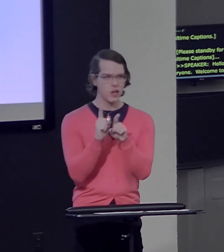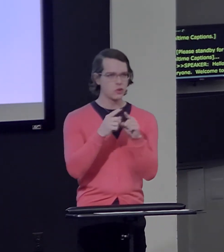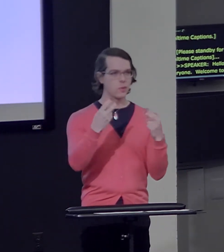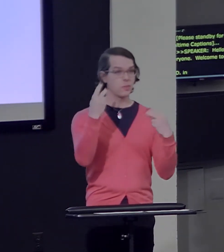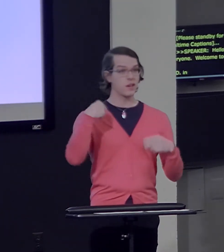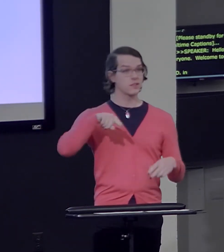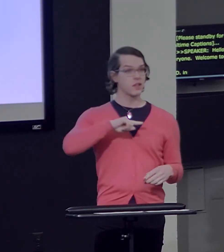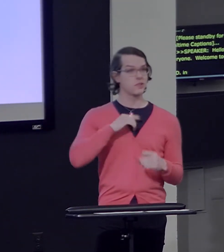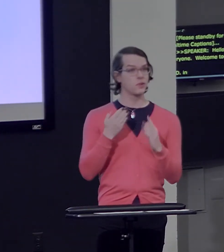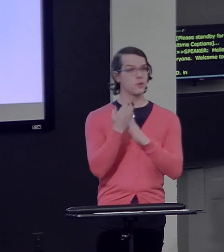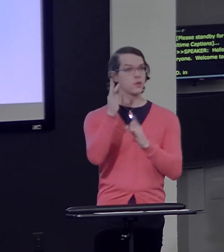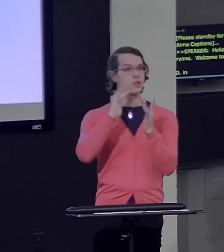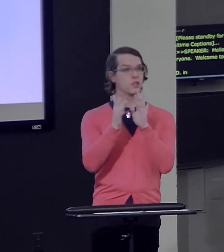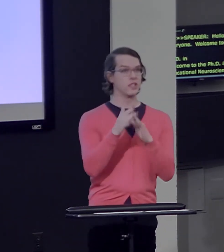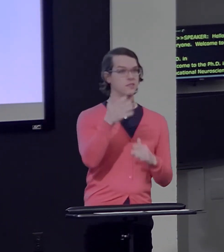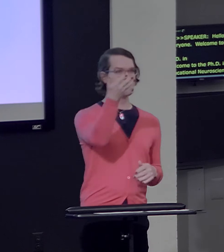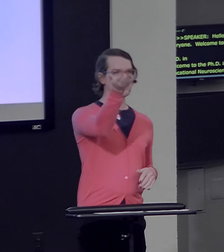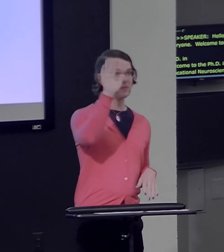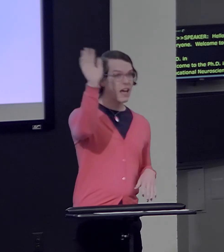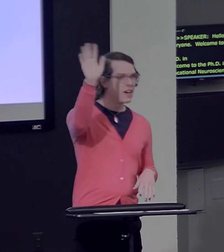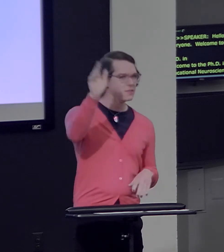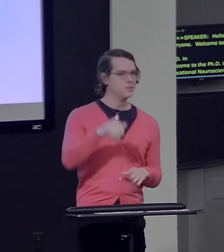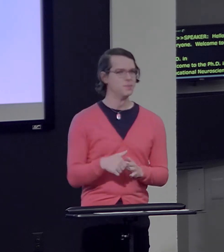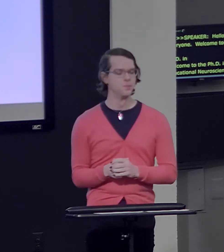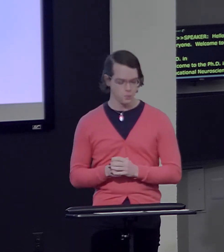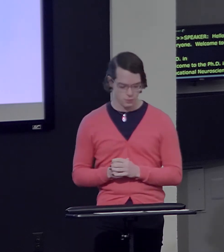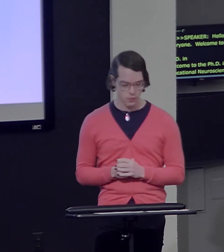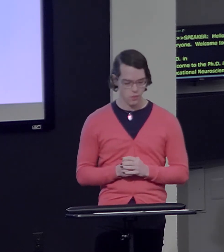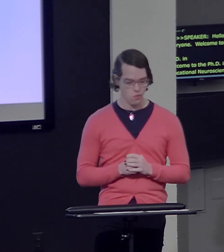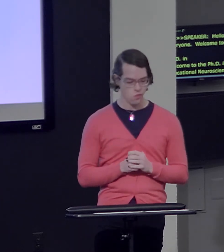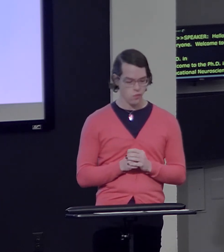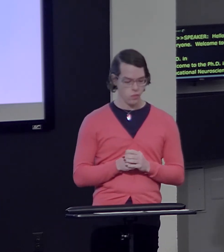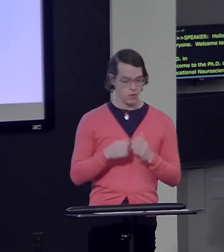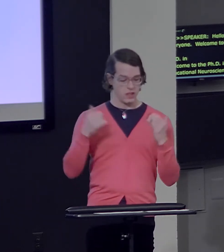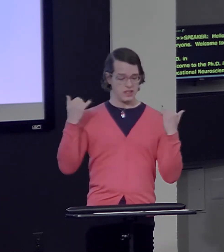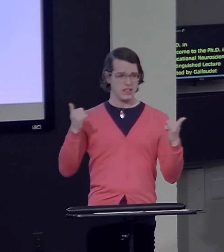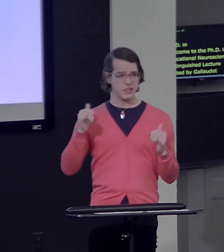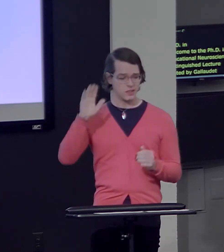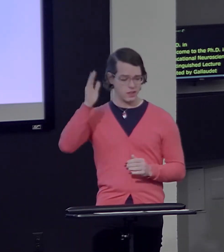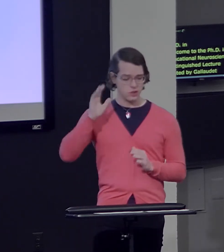Welcome to those here in the auditorium and also those live streaming from across the country.